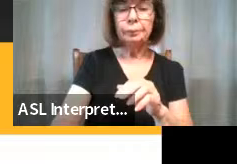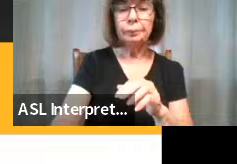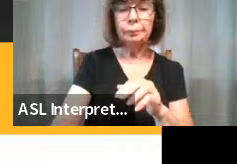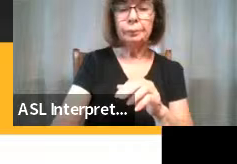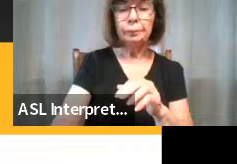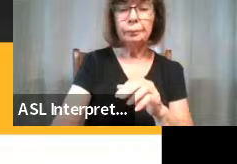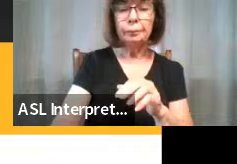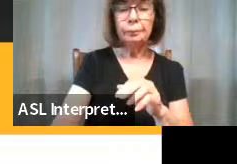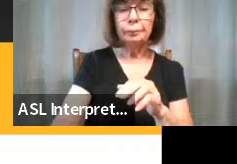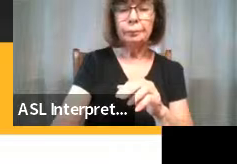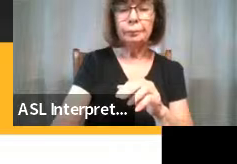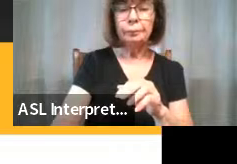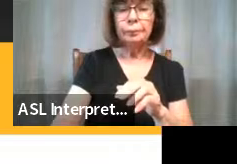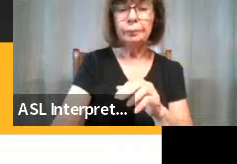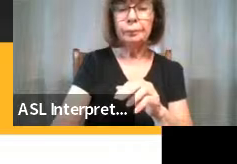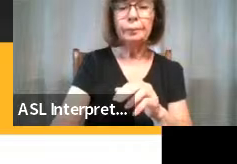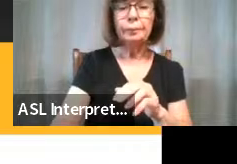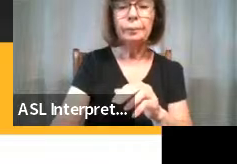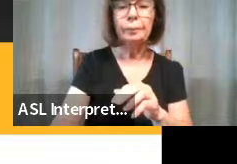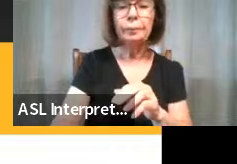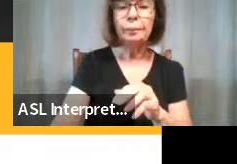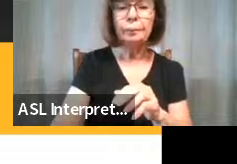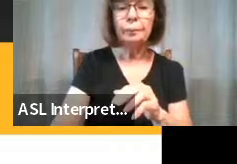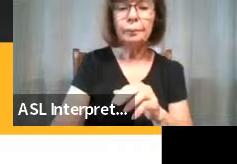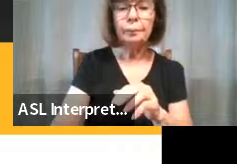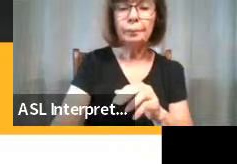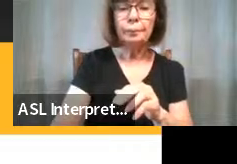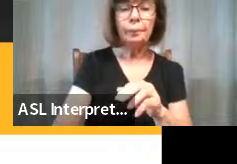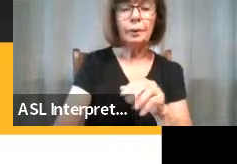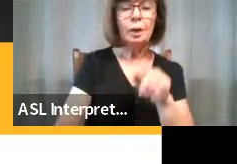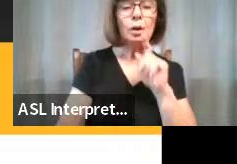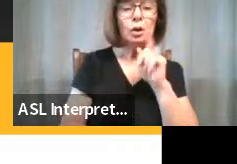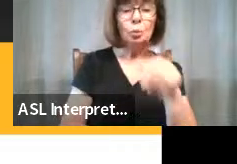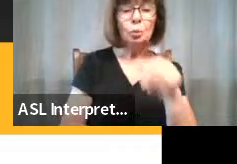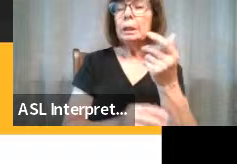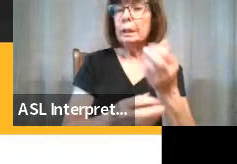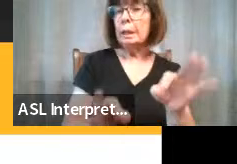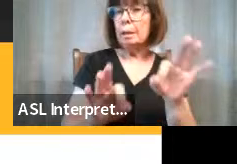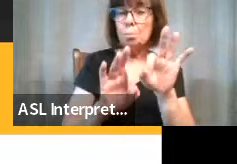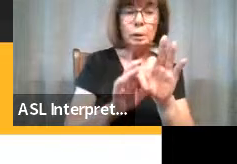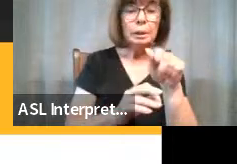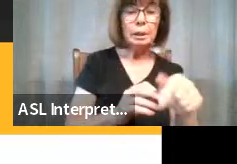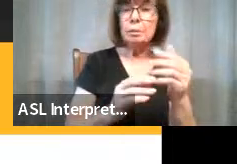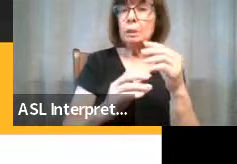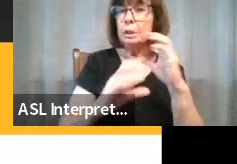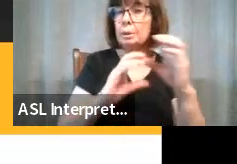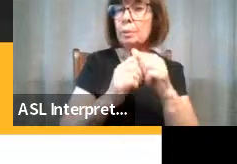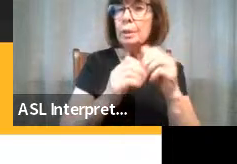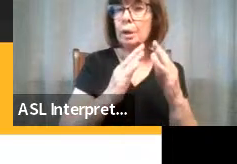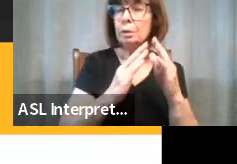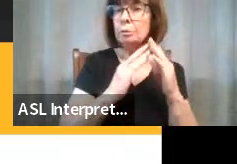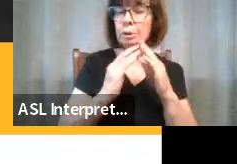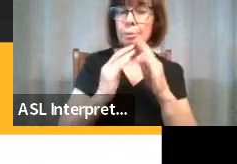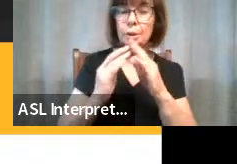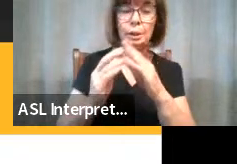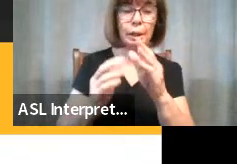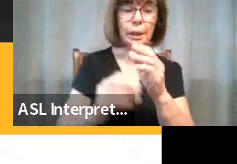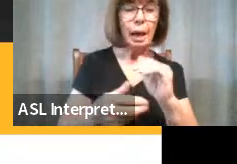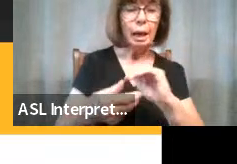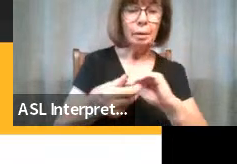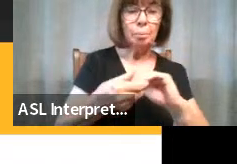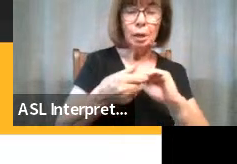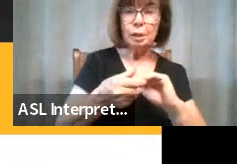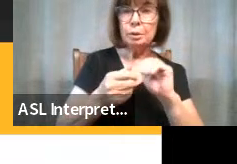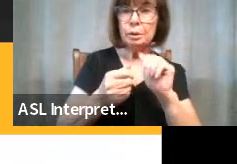really important one is collaborating with our community and healthcare partners on the public health response. We're reaching